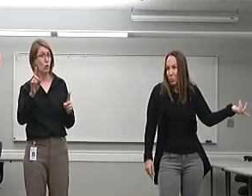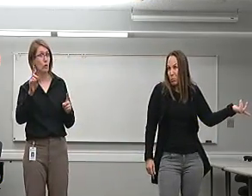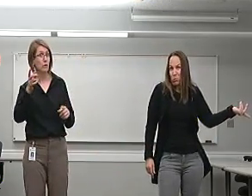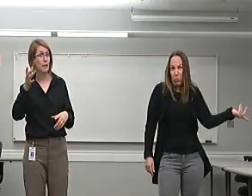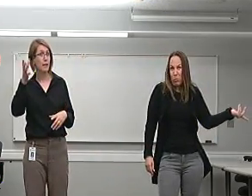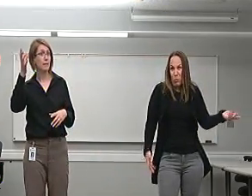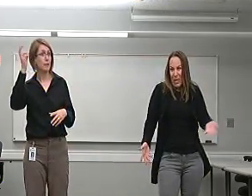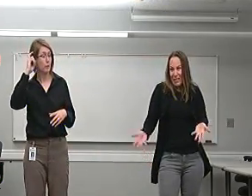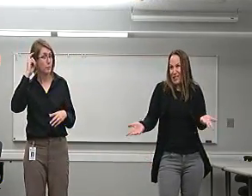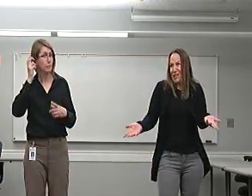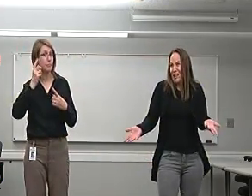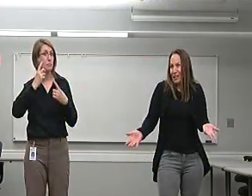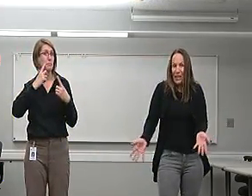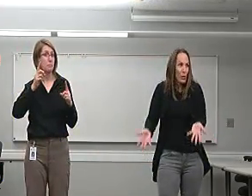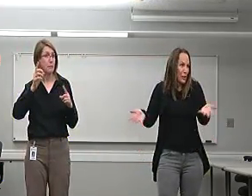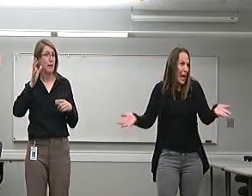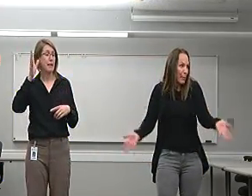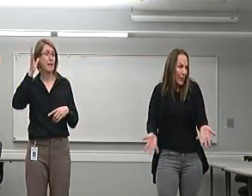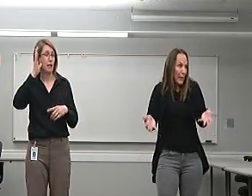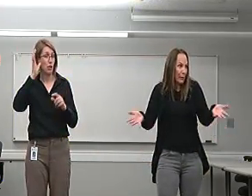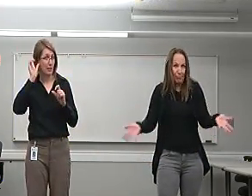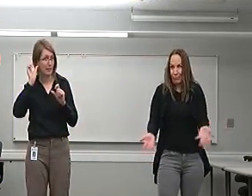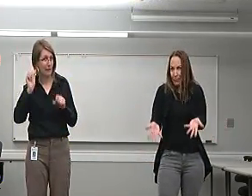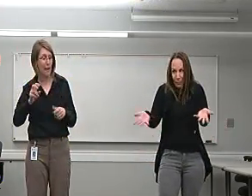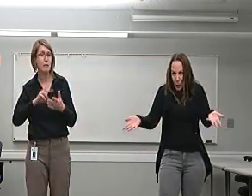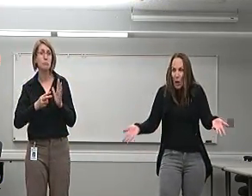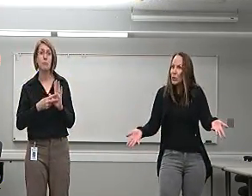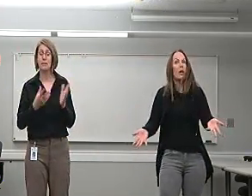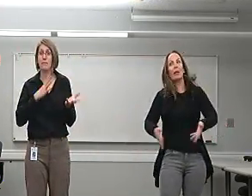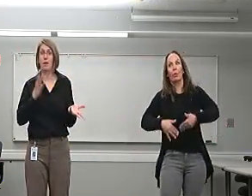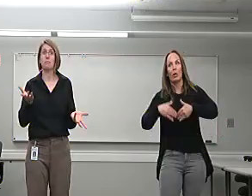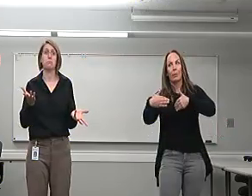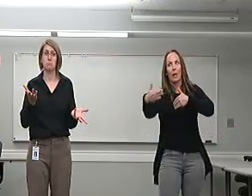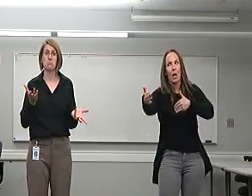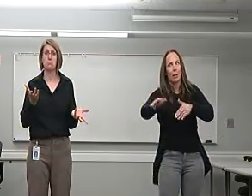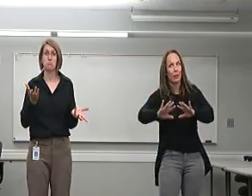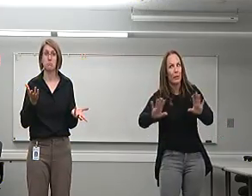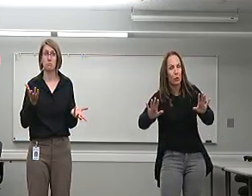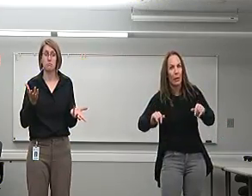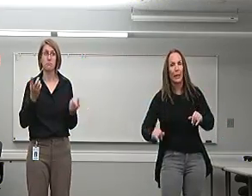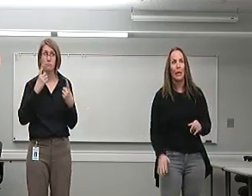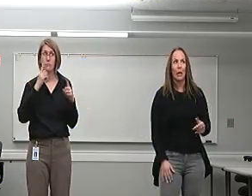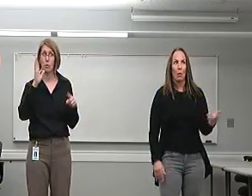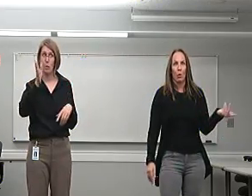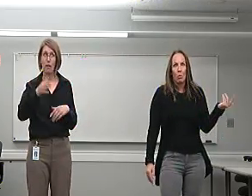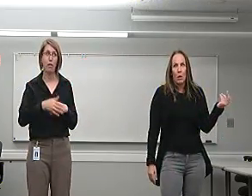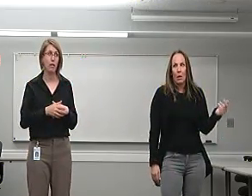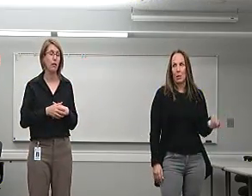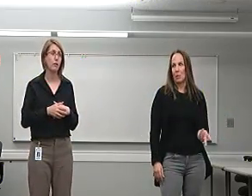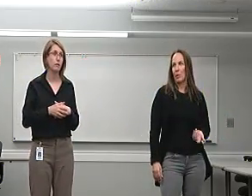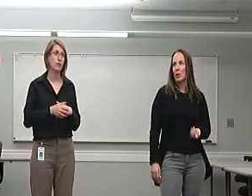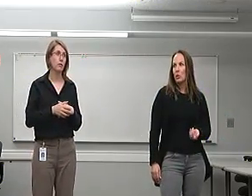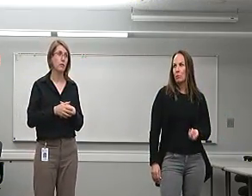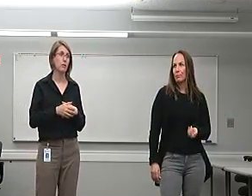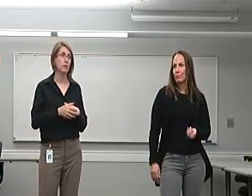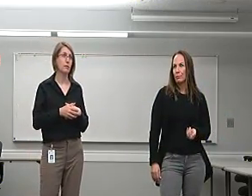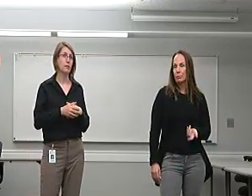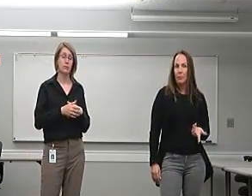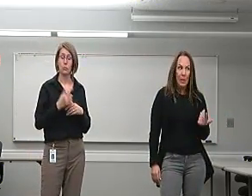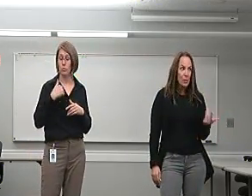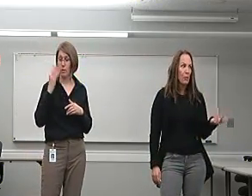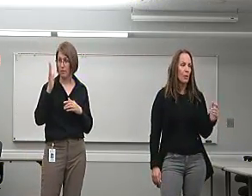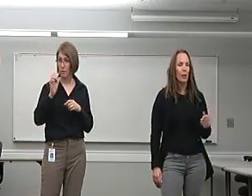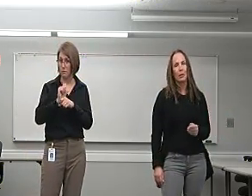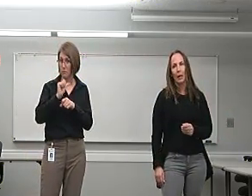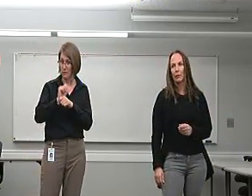that's done. Language is happening. Like, we're on target. We're beyond. Leah's great. We'll work on speech. And they were like, okay,